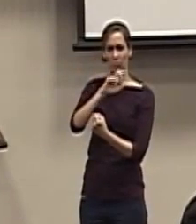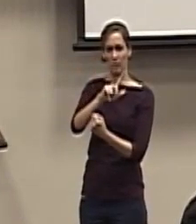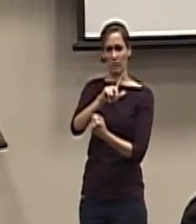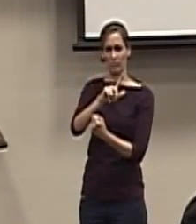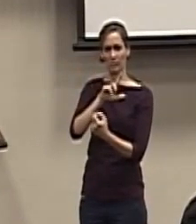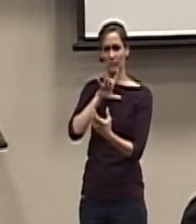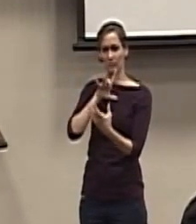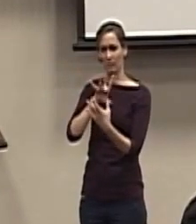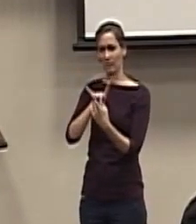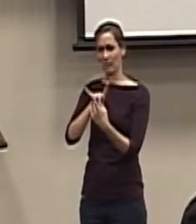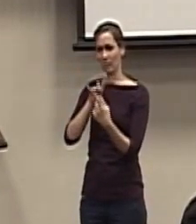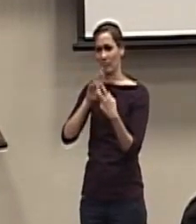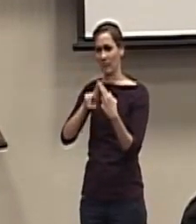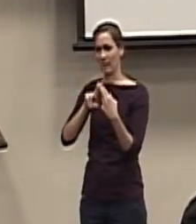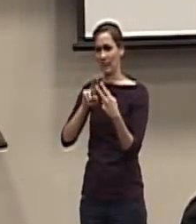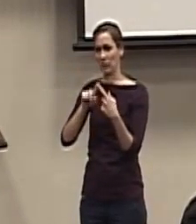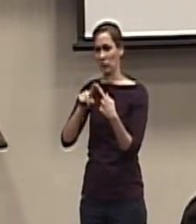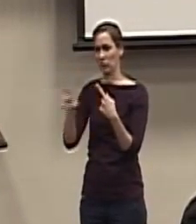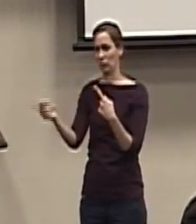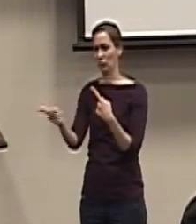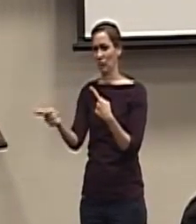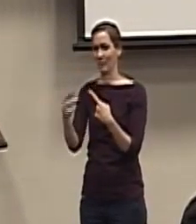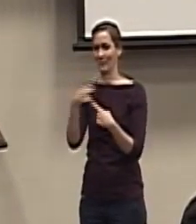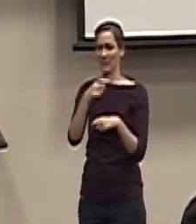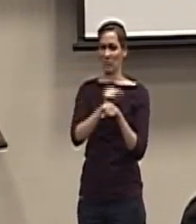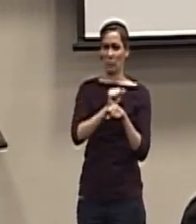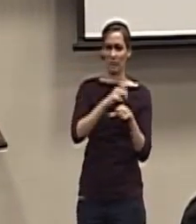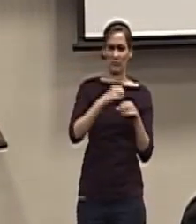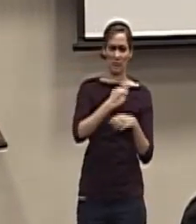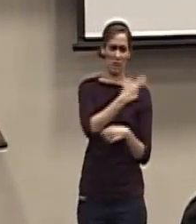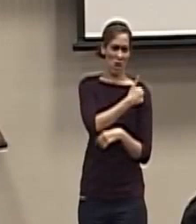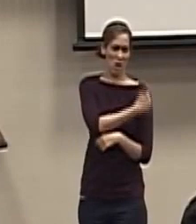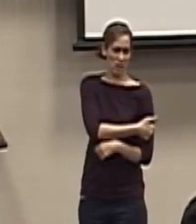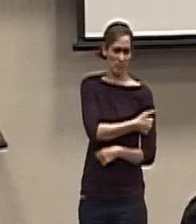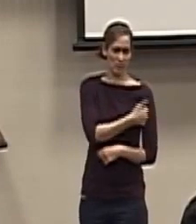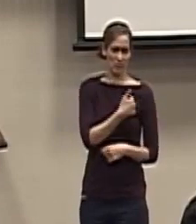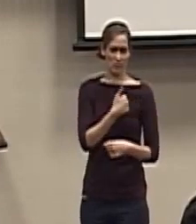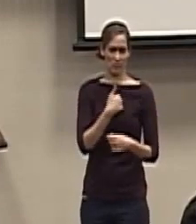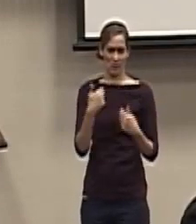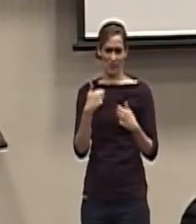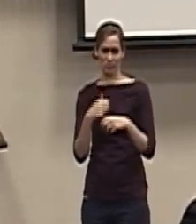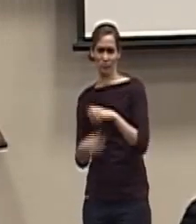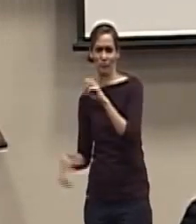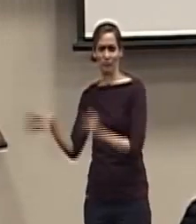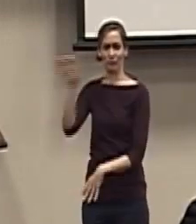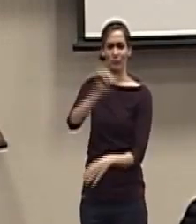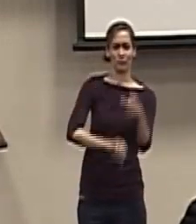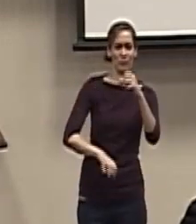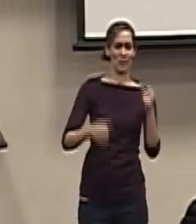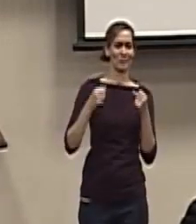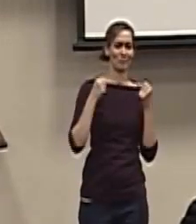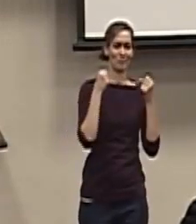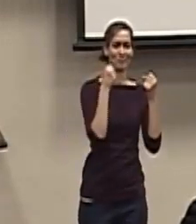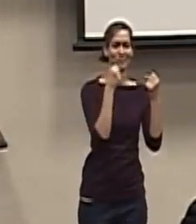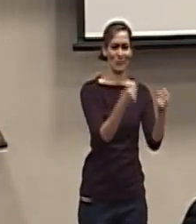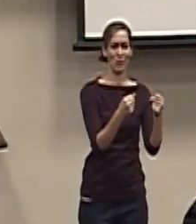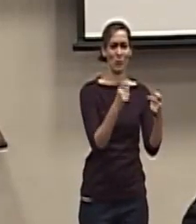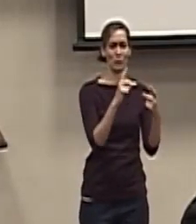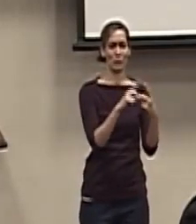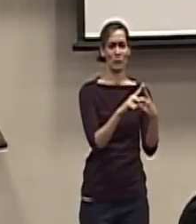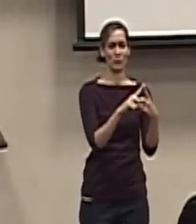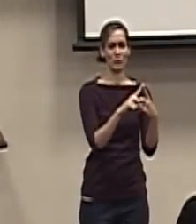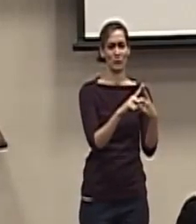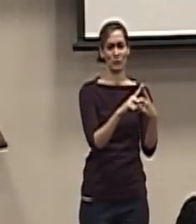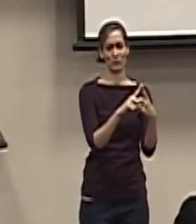bust, will know where they're at and what's going on. She works at the hospital. So I have a little Jeep Wrangler, and I turned that Jeep down Highland Street in Cushing, Oklahoma,